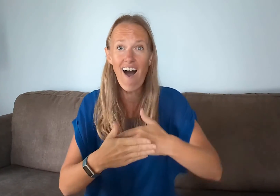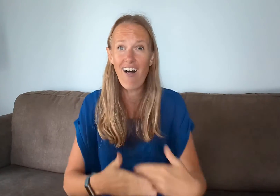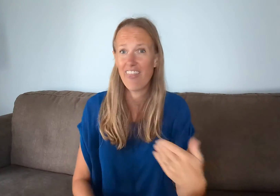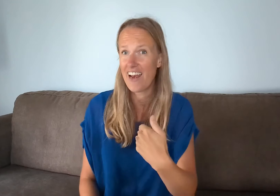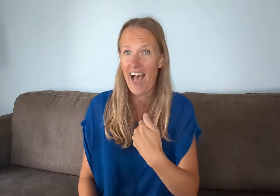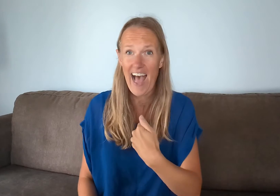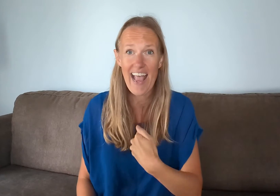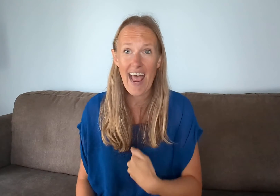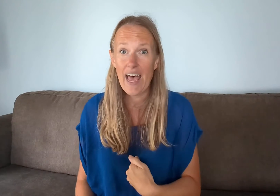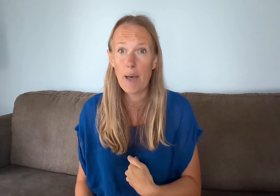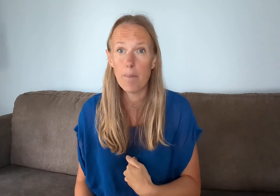all that I am,